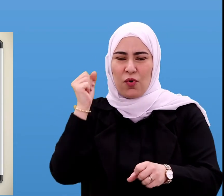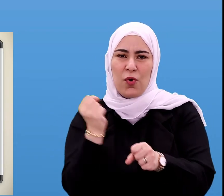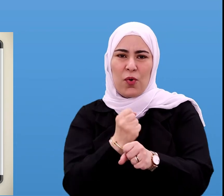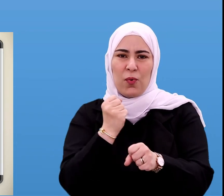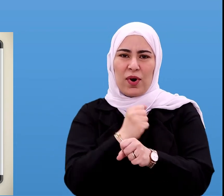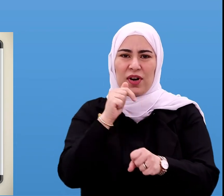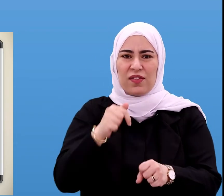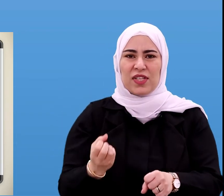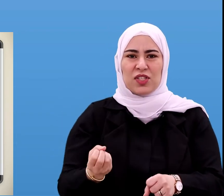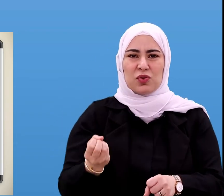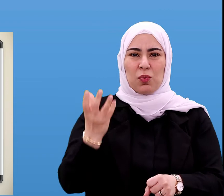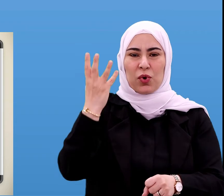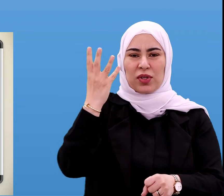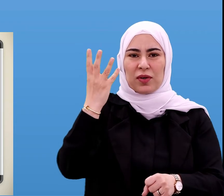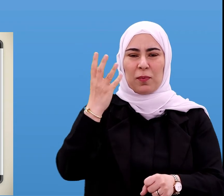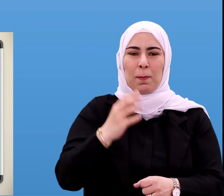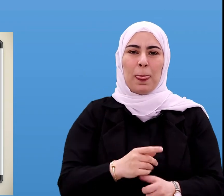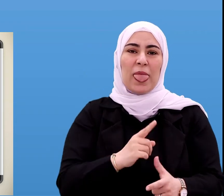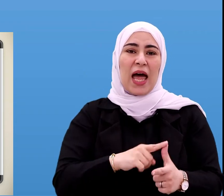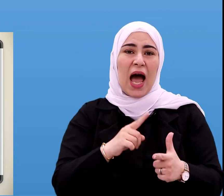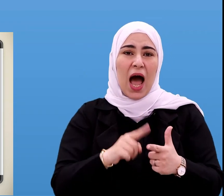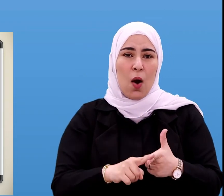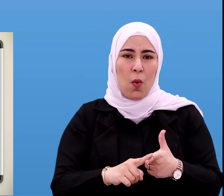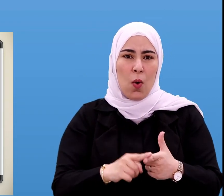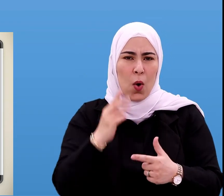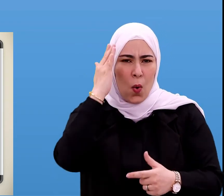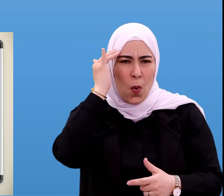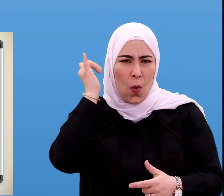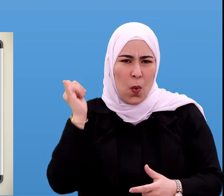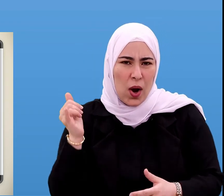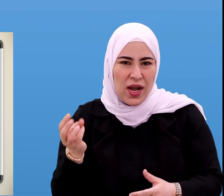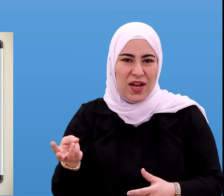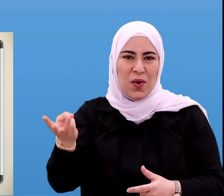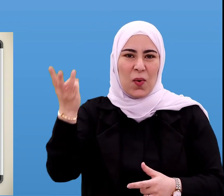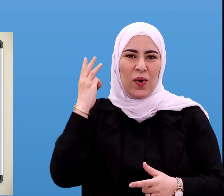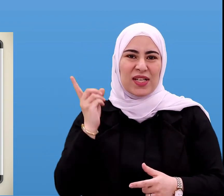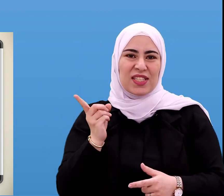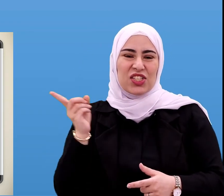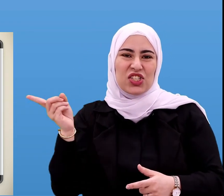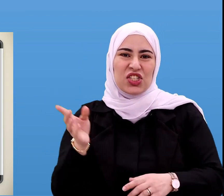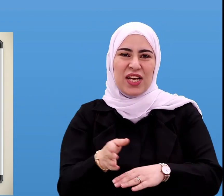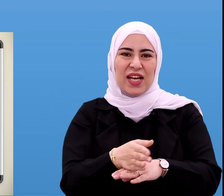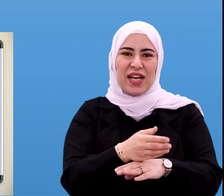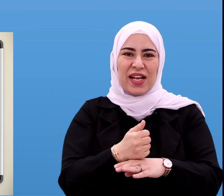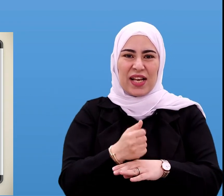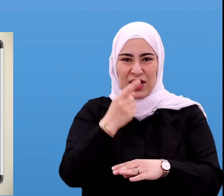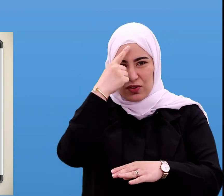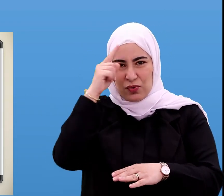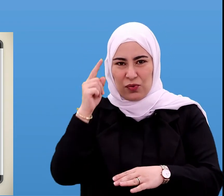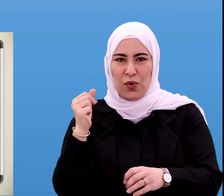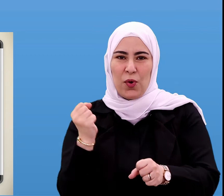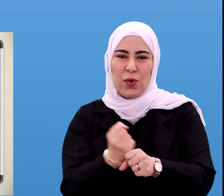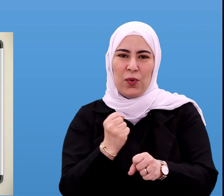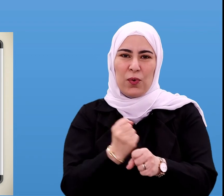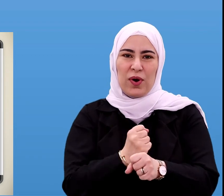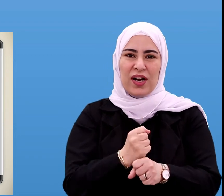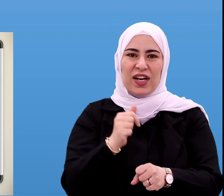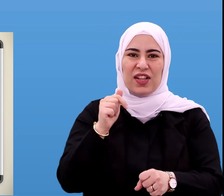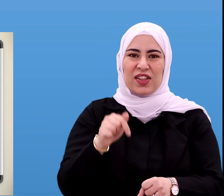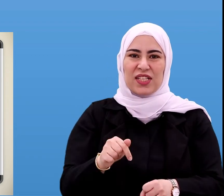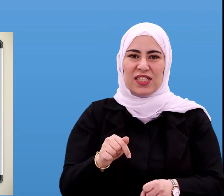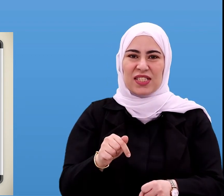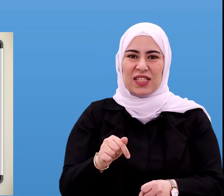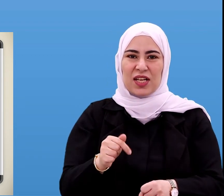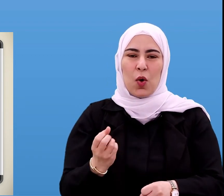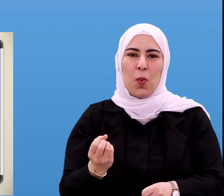why was she late for work this morning? In the sentence, we say she